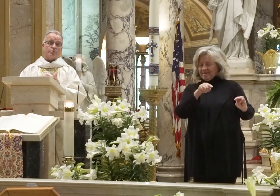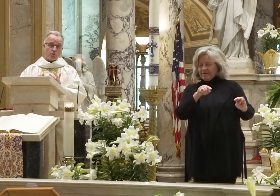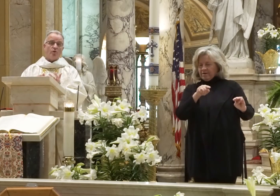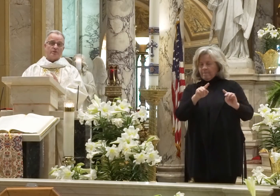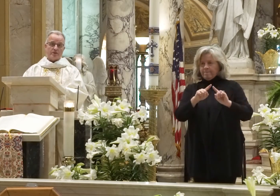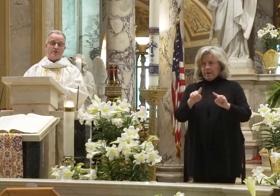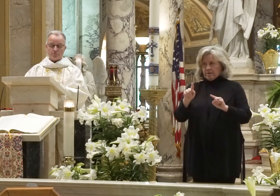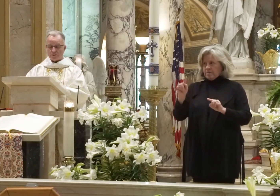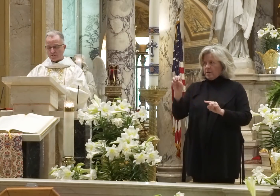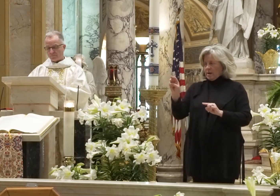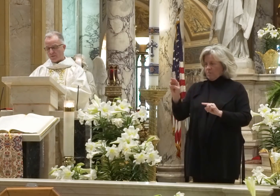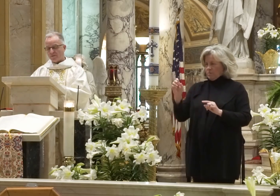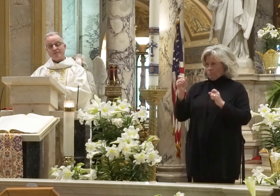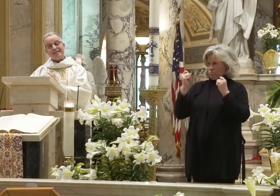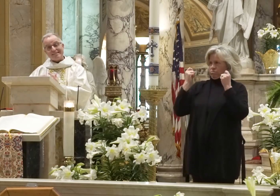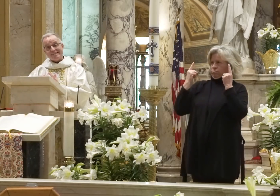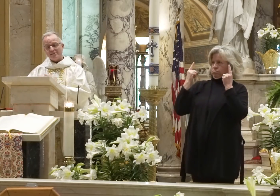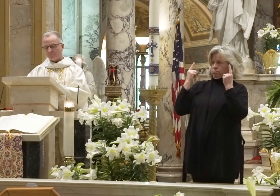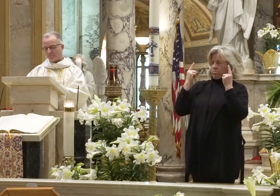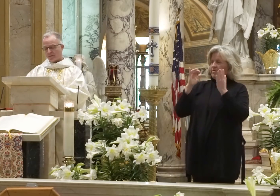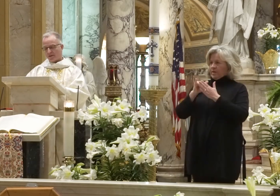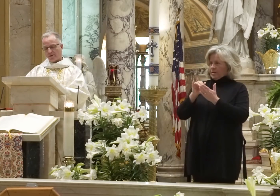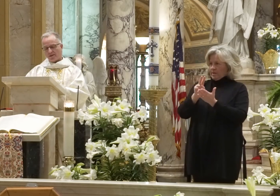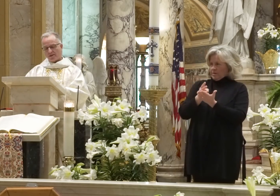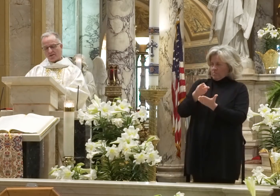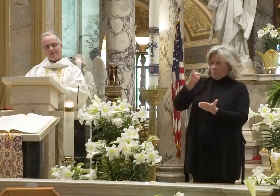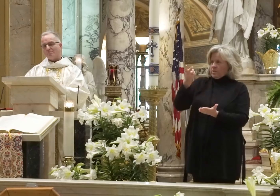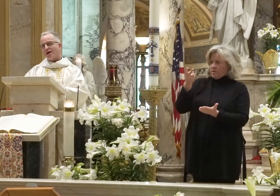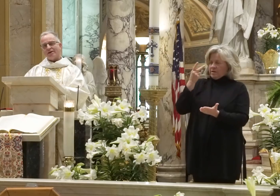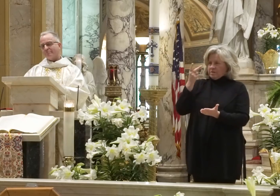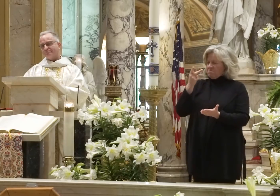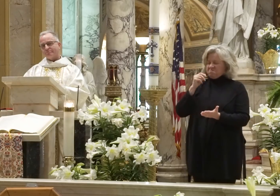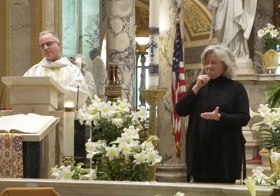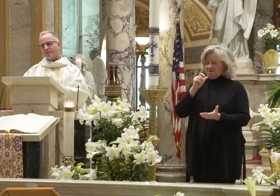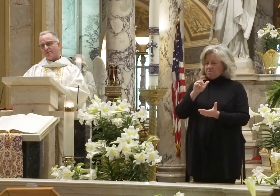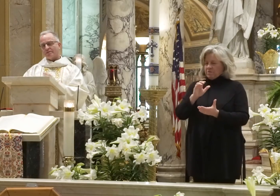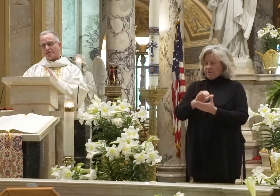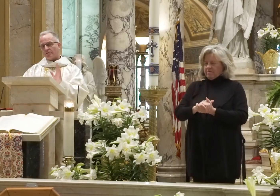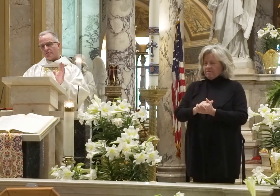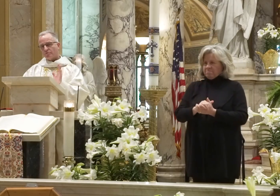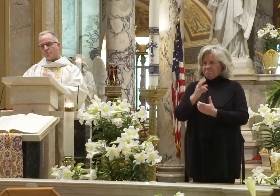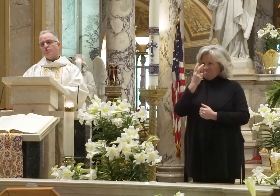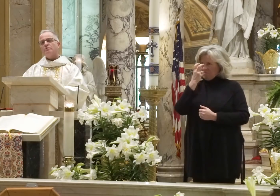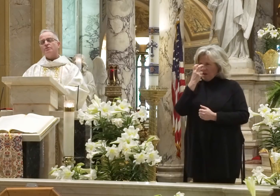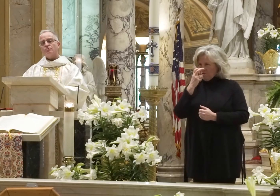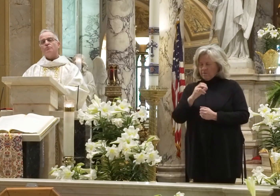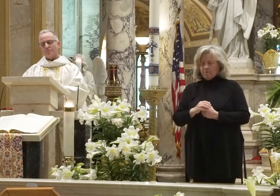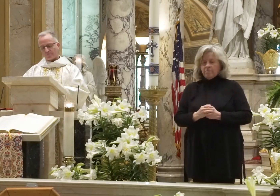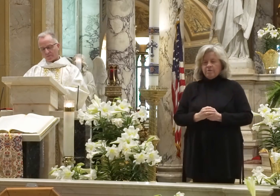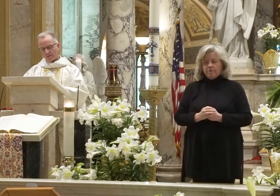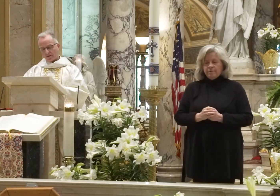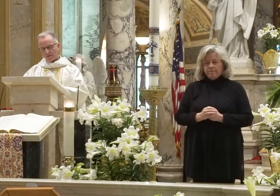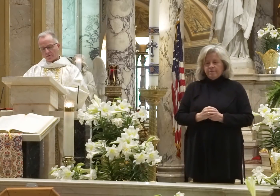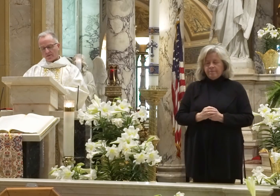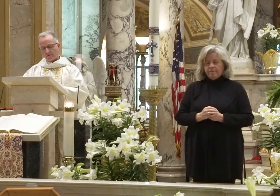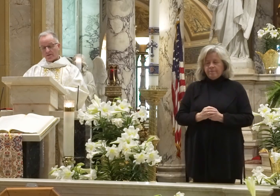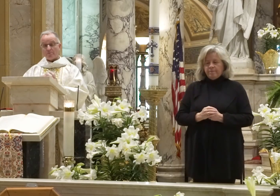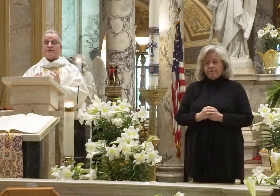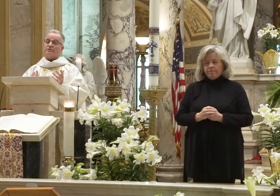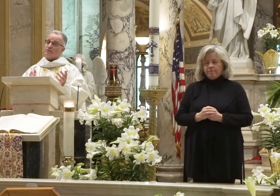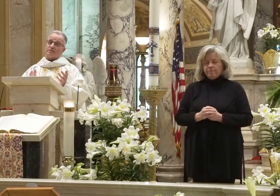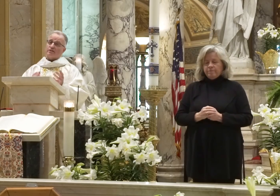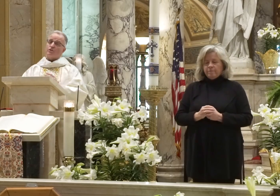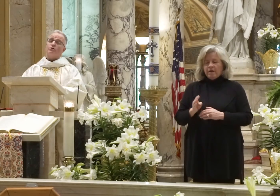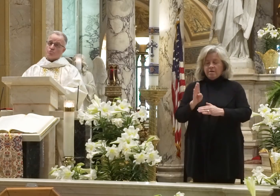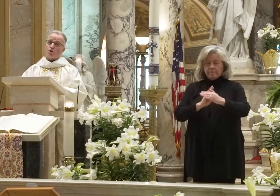the disciples told him that he had risen, that they had seen him. He didn't buy it. It sounded too good to be true. And